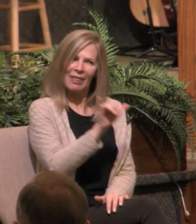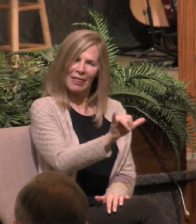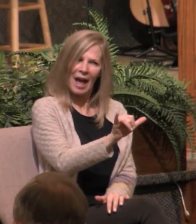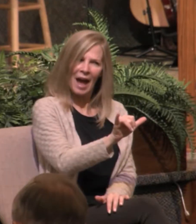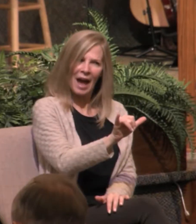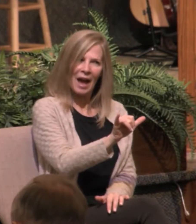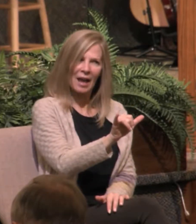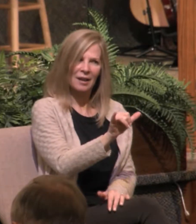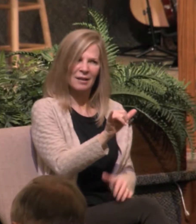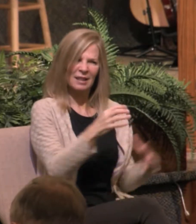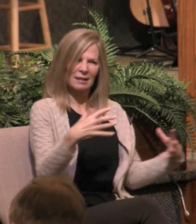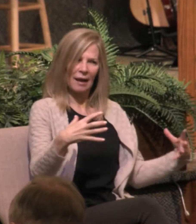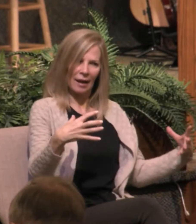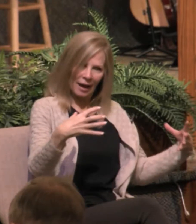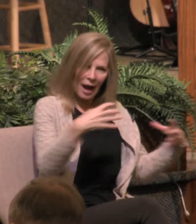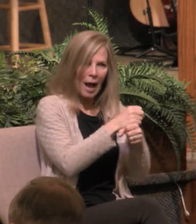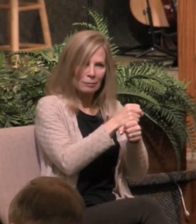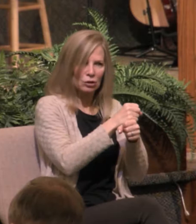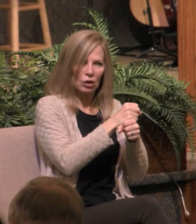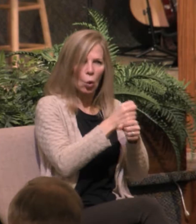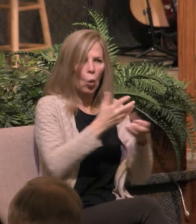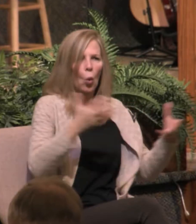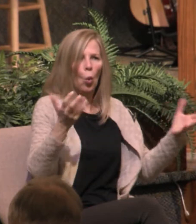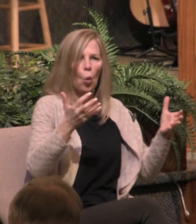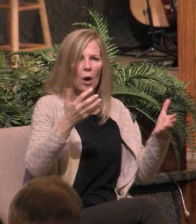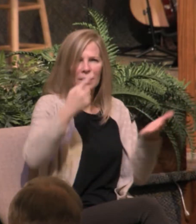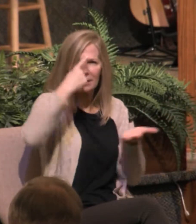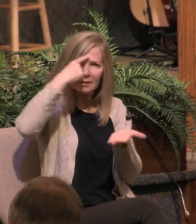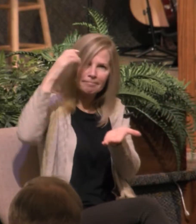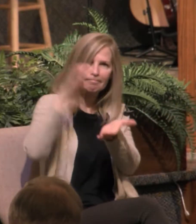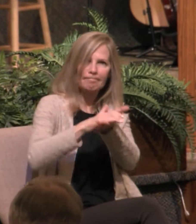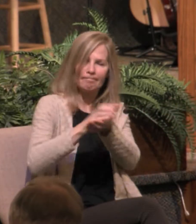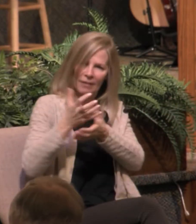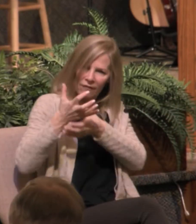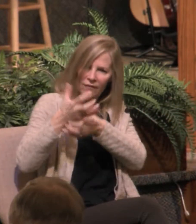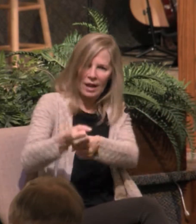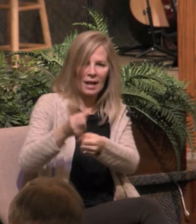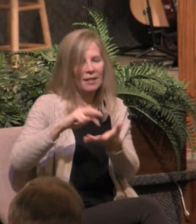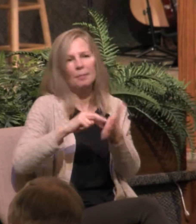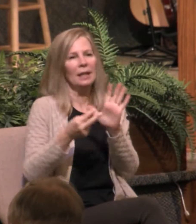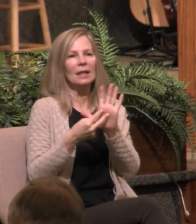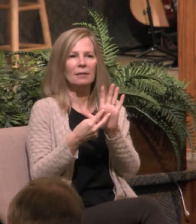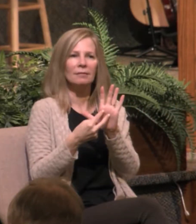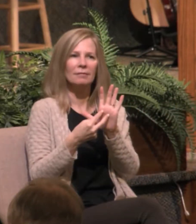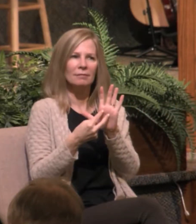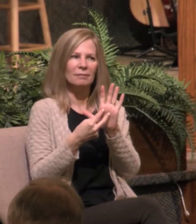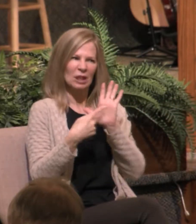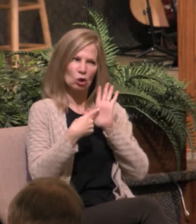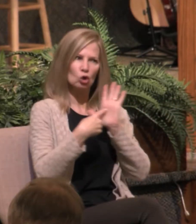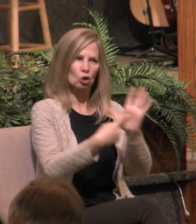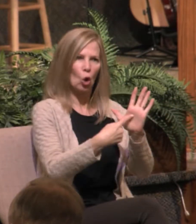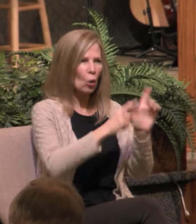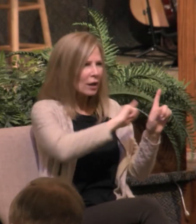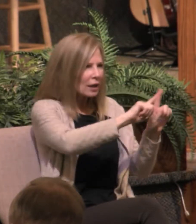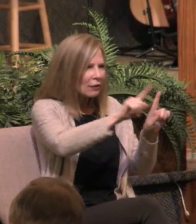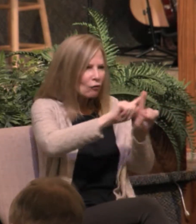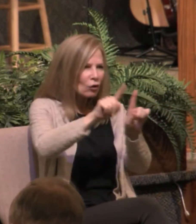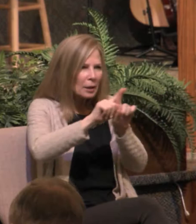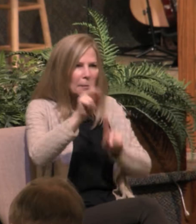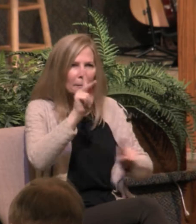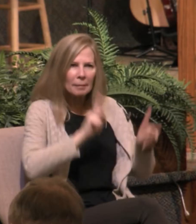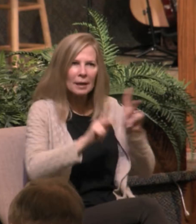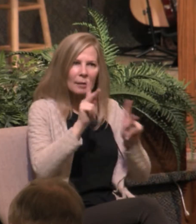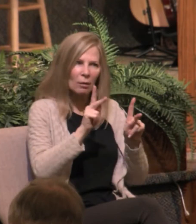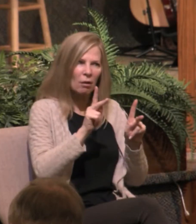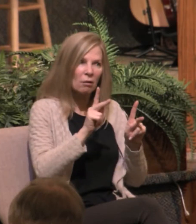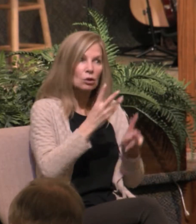a catalog of faith. It's a hall of faith, as it were, being presented to these original